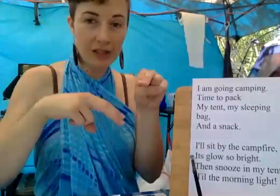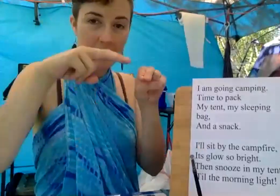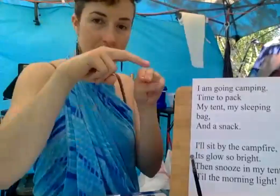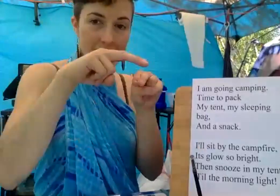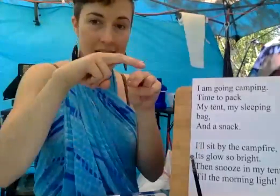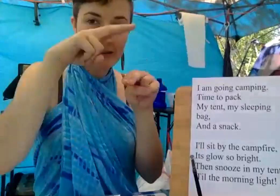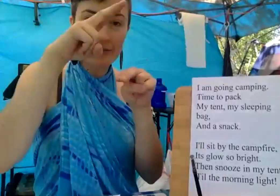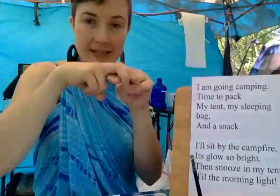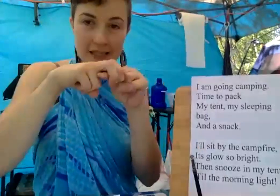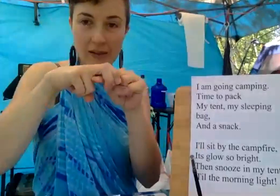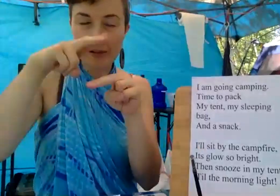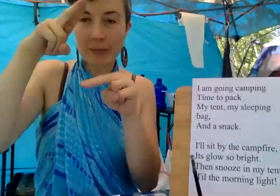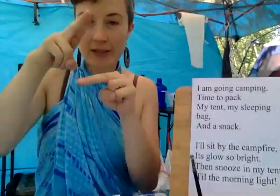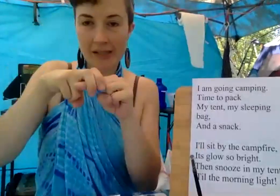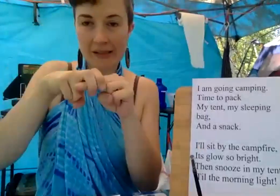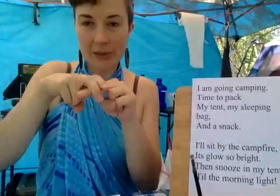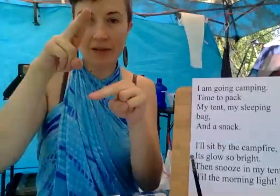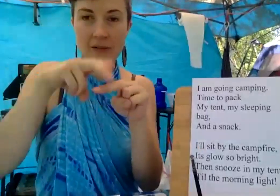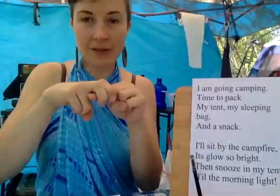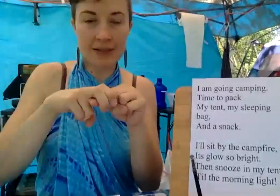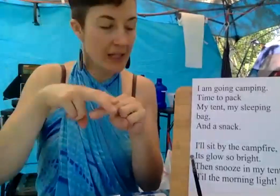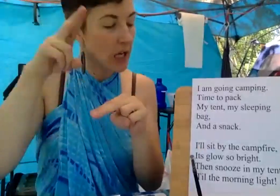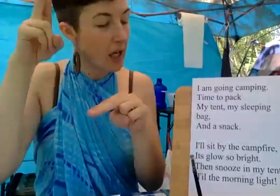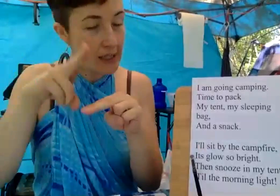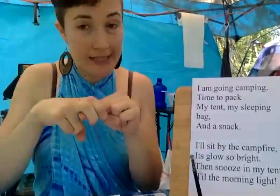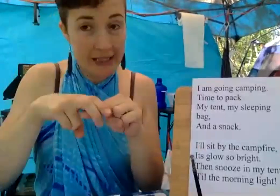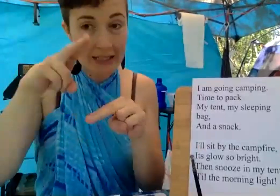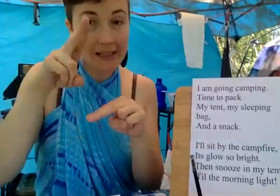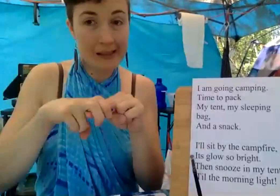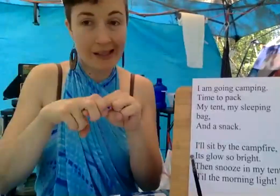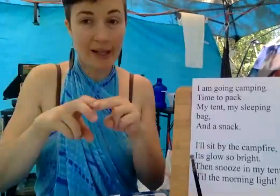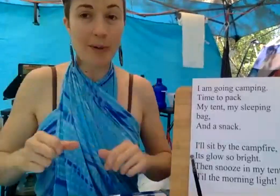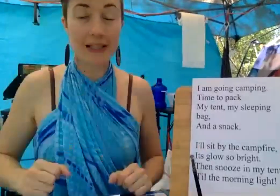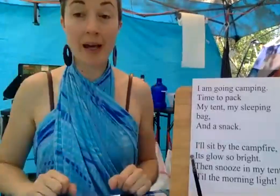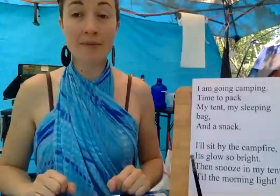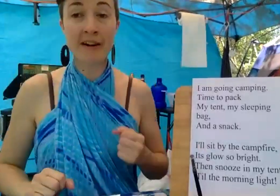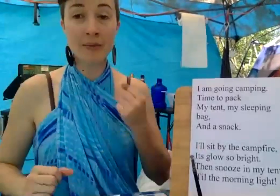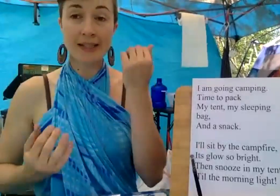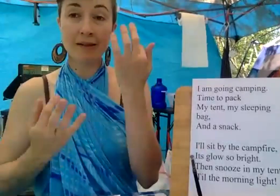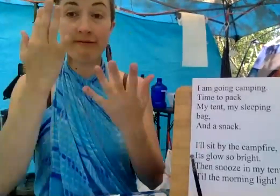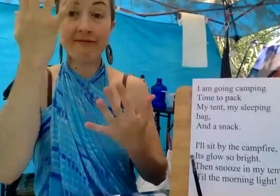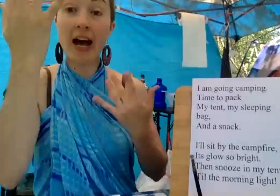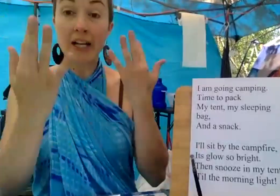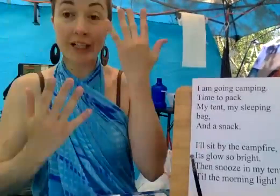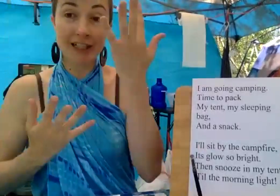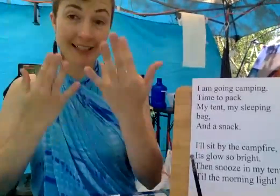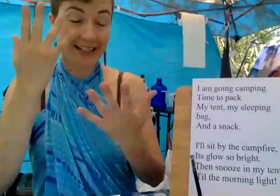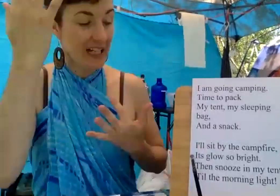fingers and we sit our little person on it with the other 2 fingers. I'll sit by the campfire. We'll sign fire.